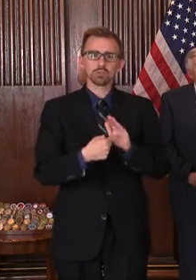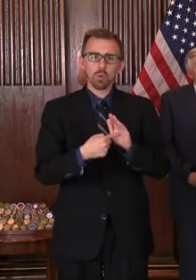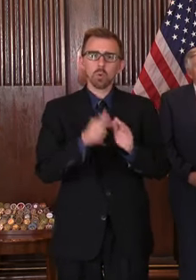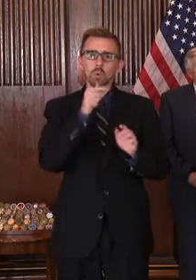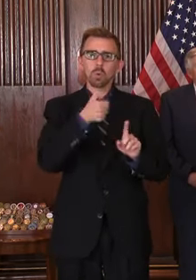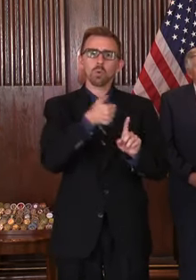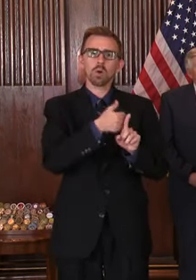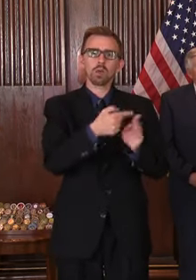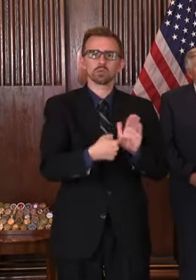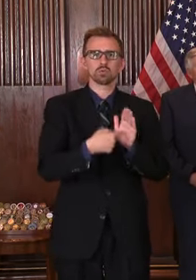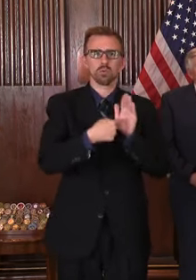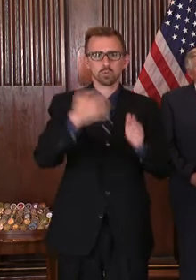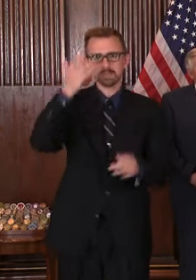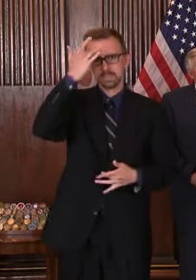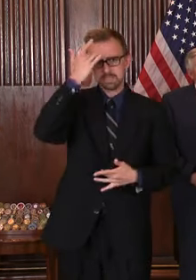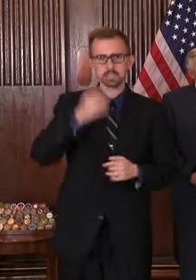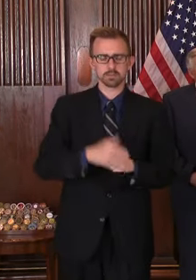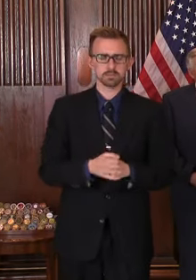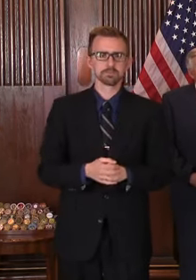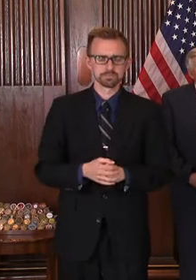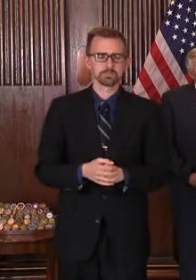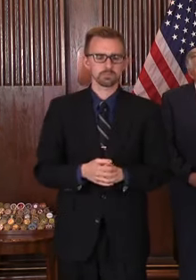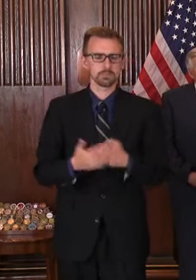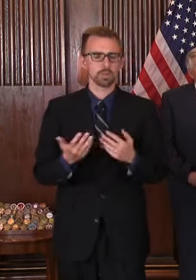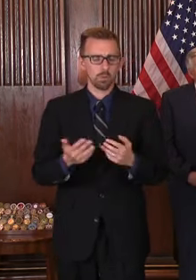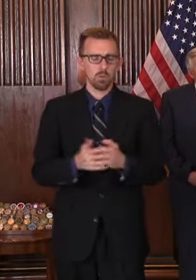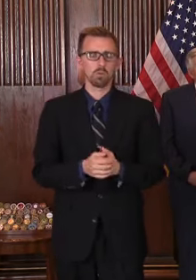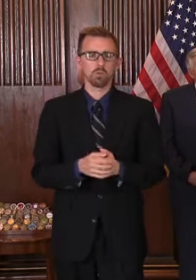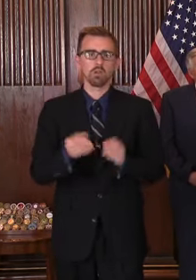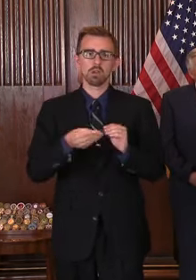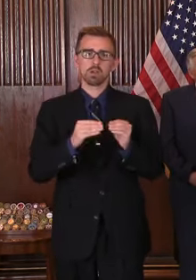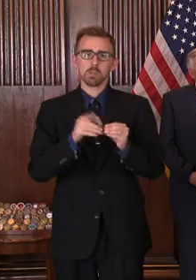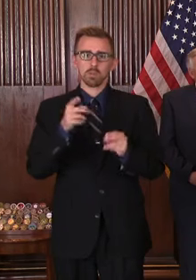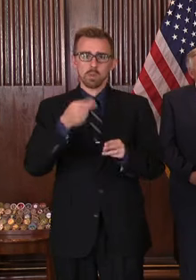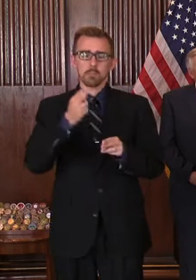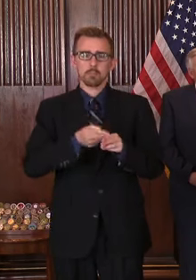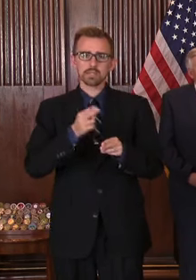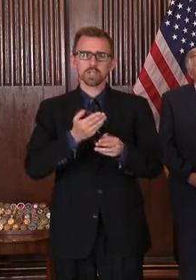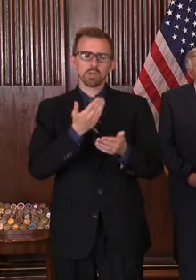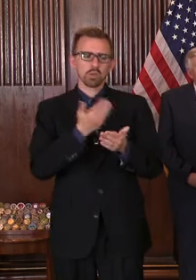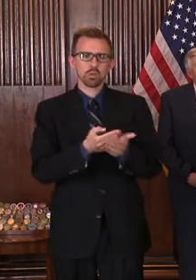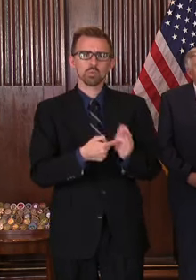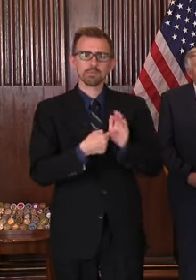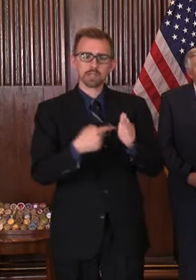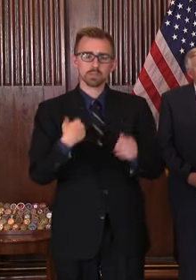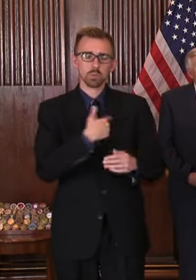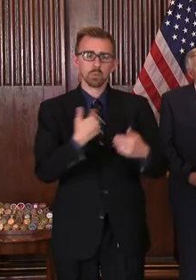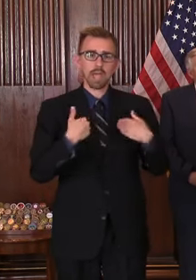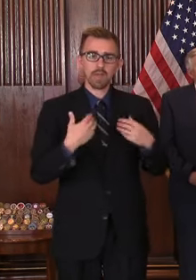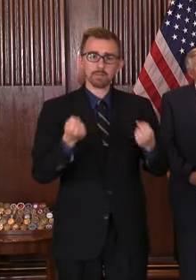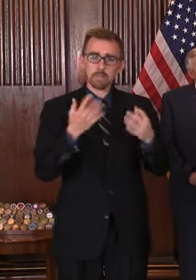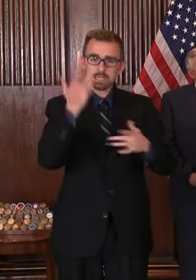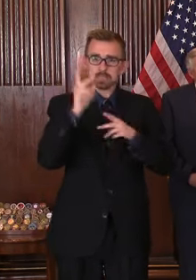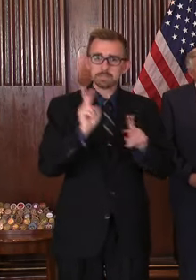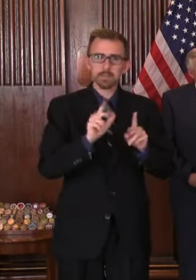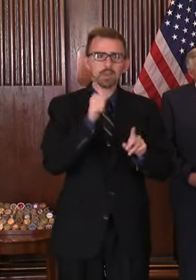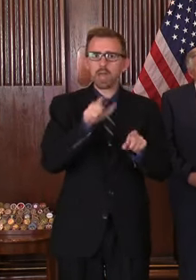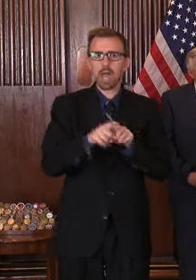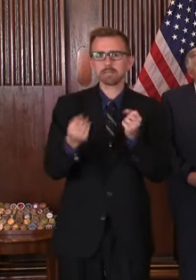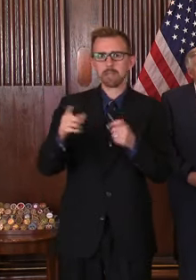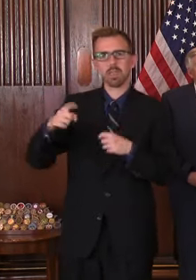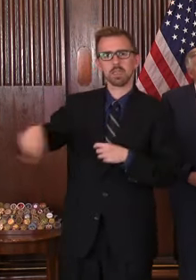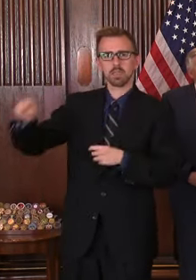symptomatic people. Those are people who are sick. And so the numbers you're mentioning are a great reflection that we don't have as many sick people. But to the